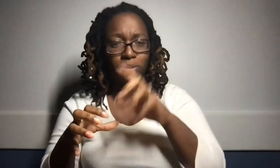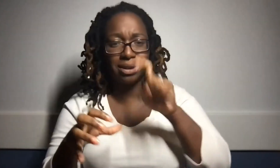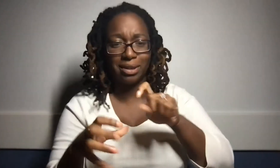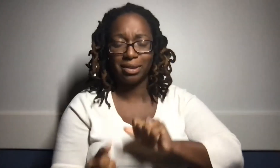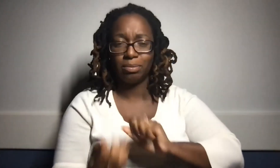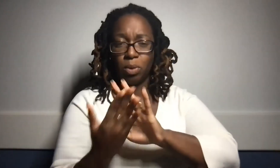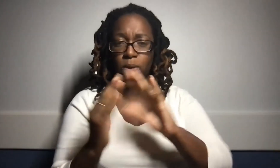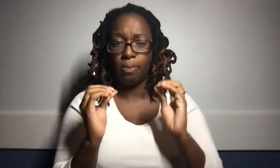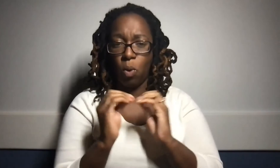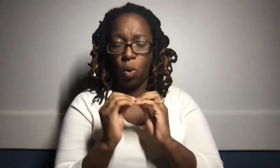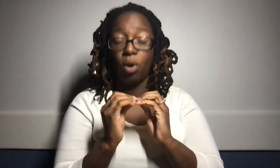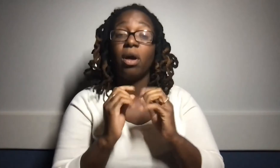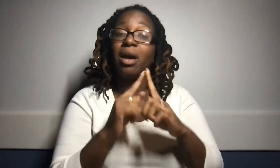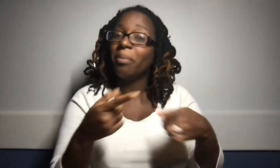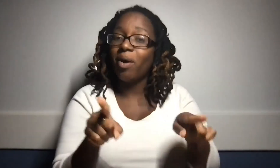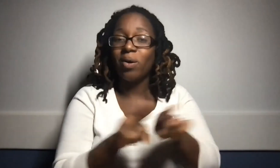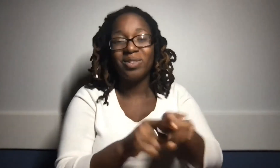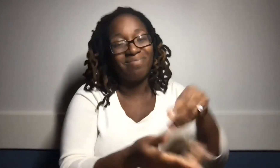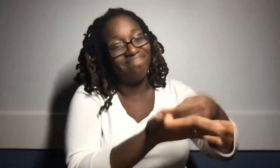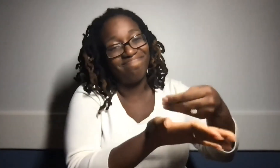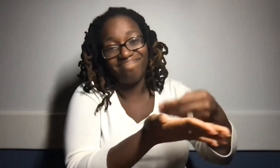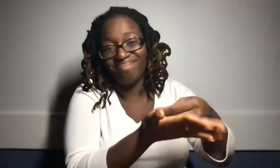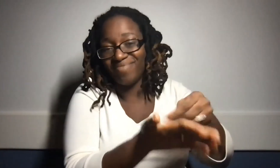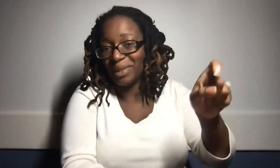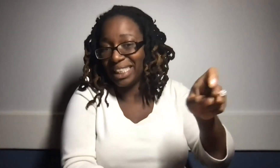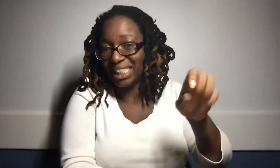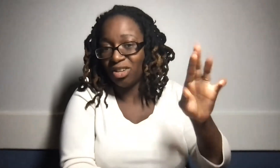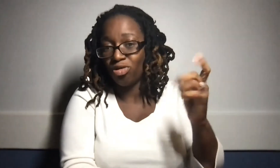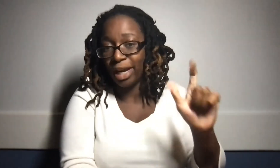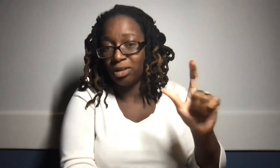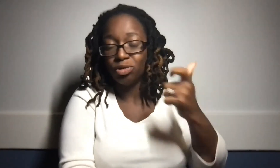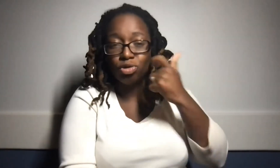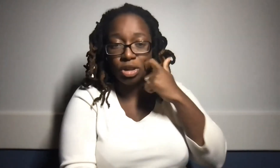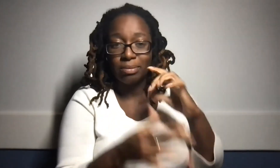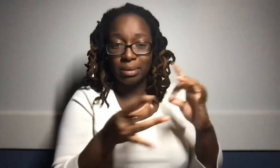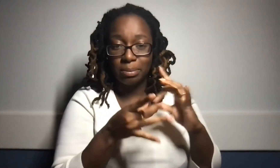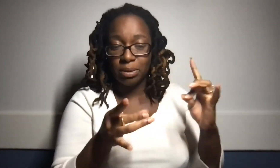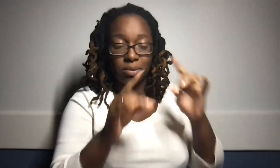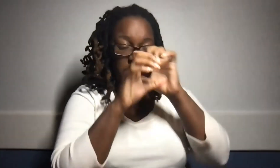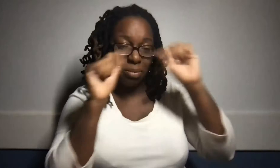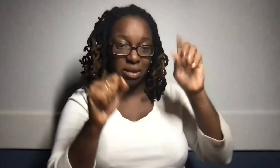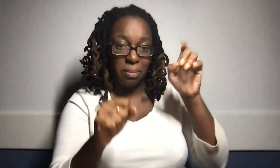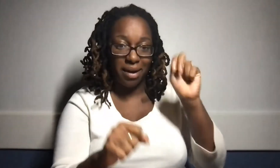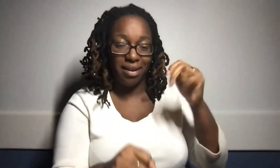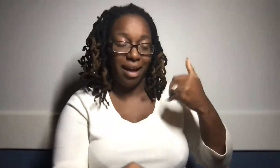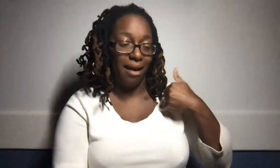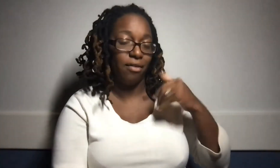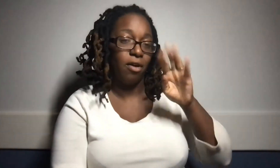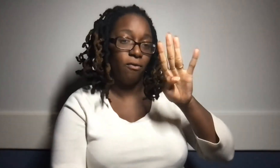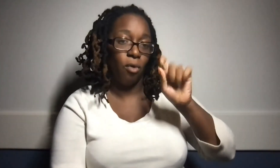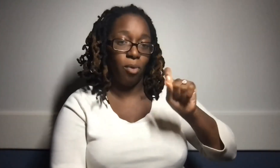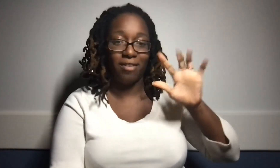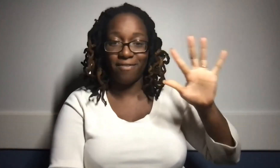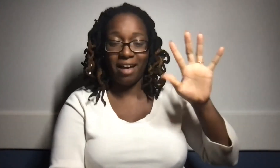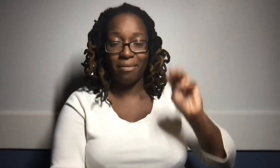funding. As Rachel mentioned, President Biden made this $4.5 billion request